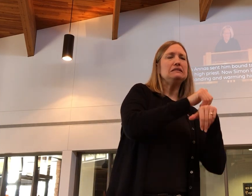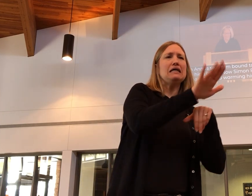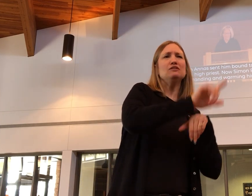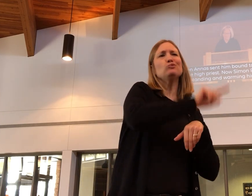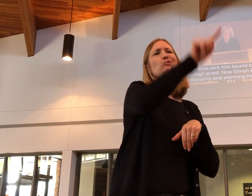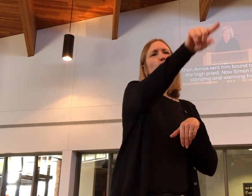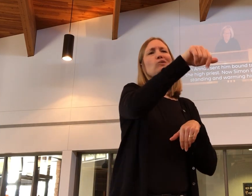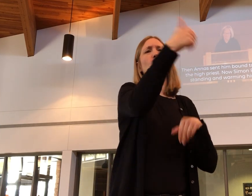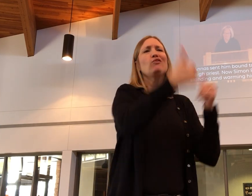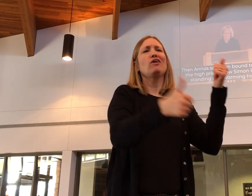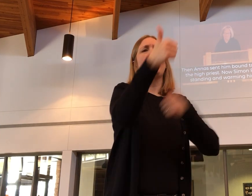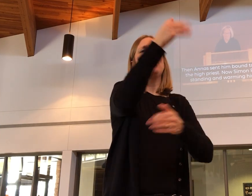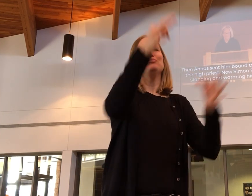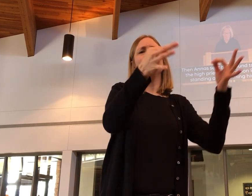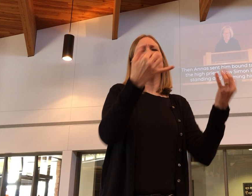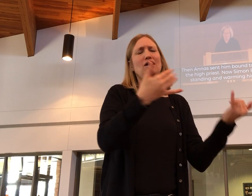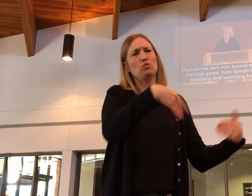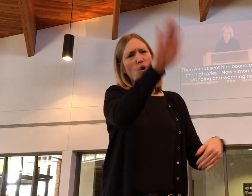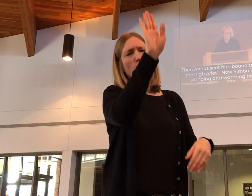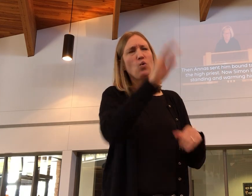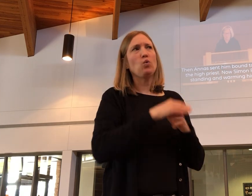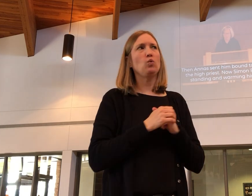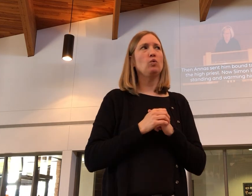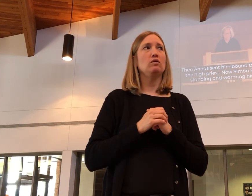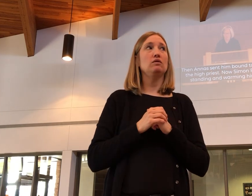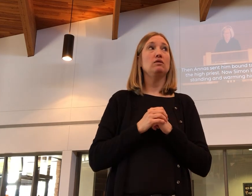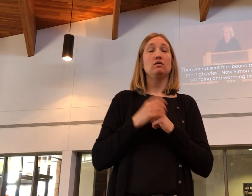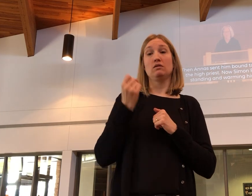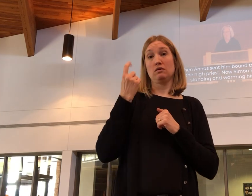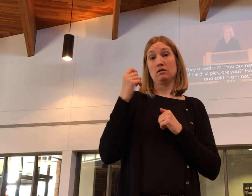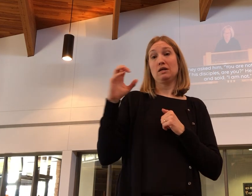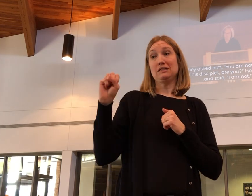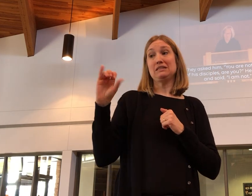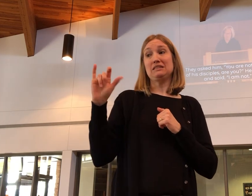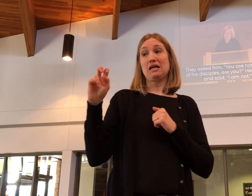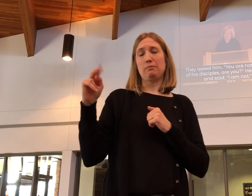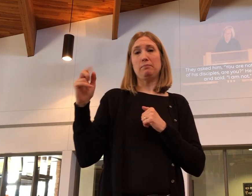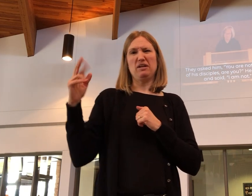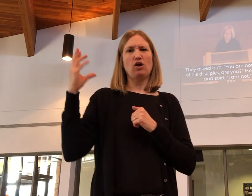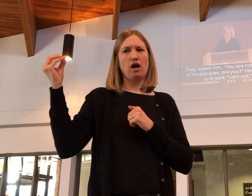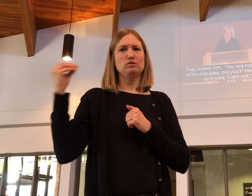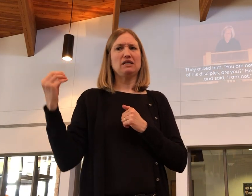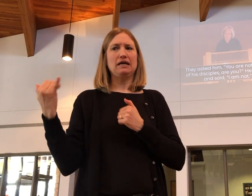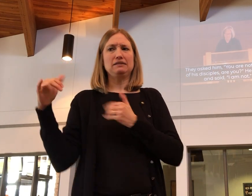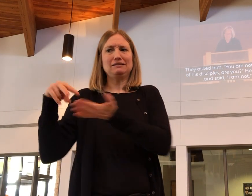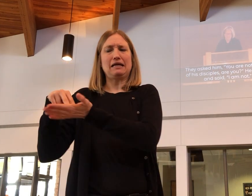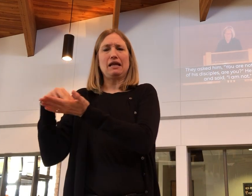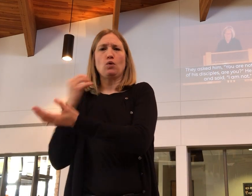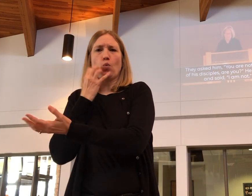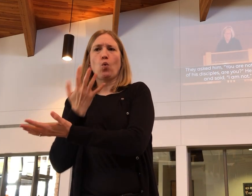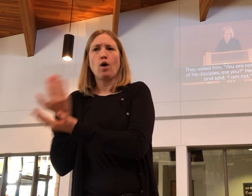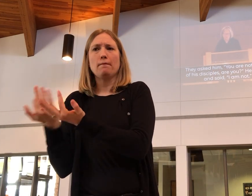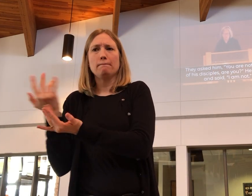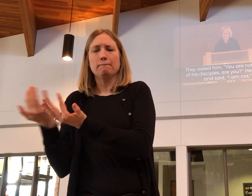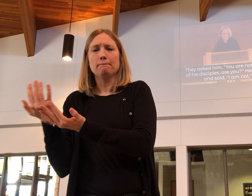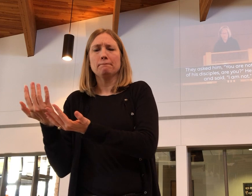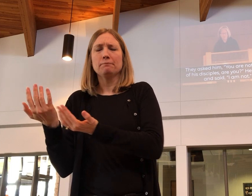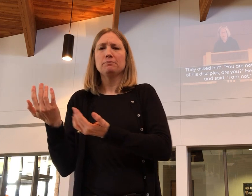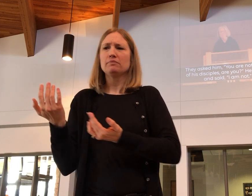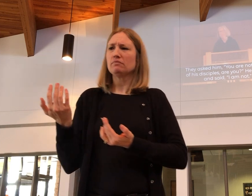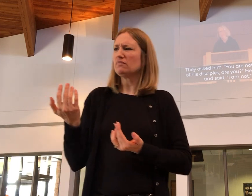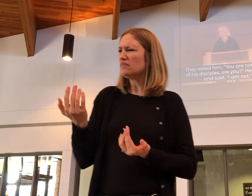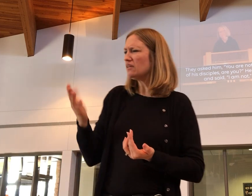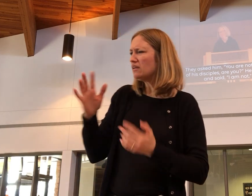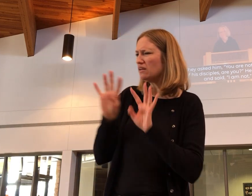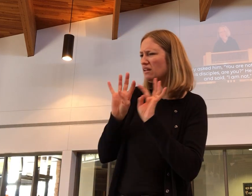high priest. Now Simon Peter was standing and warming himself. They asked him, "You are not